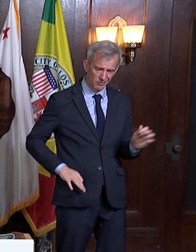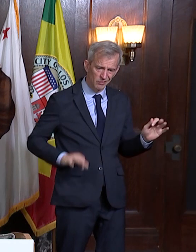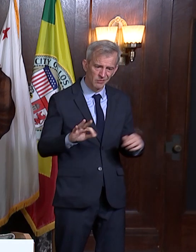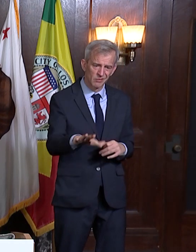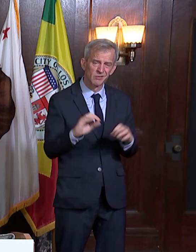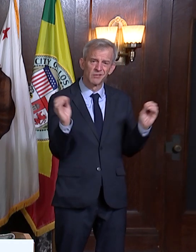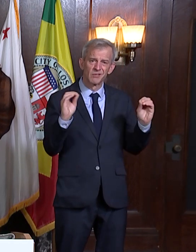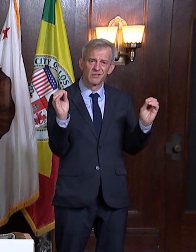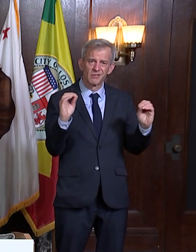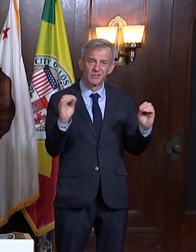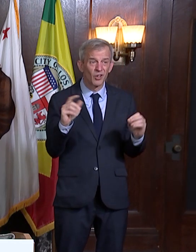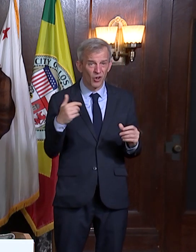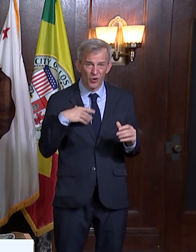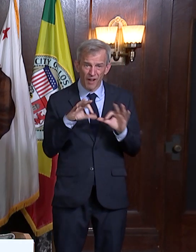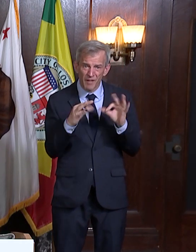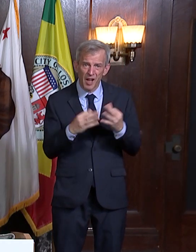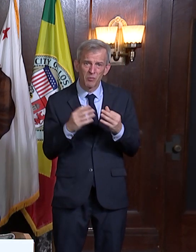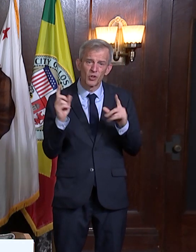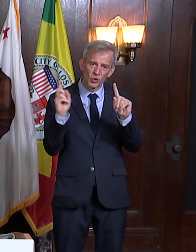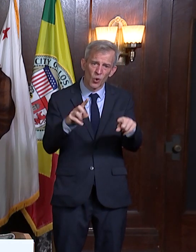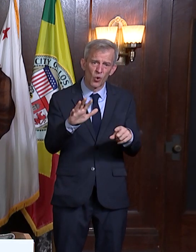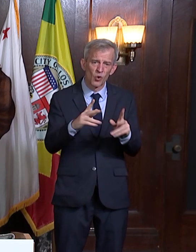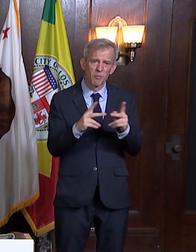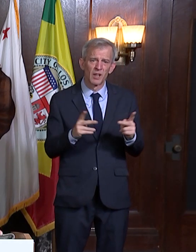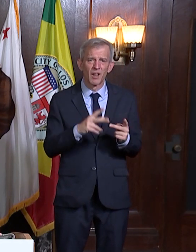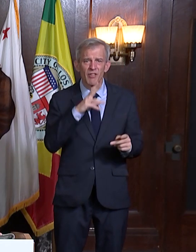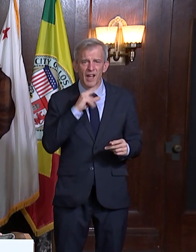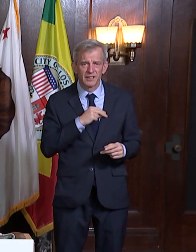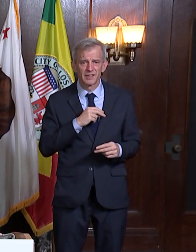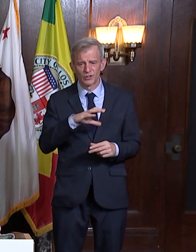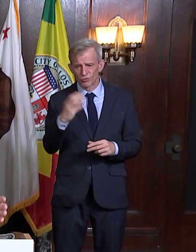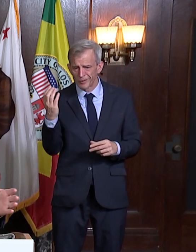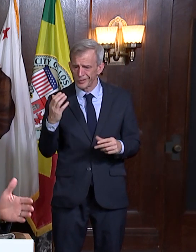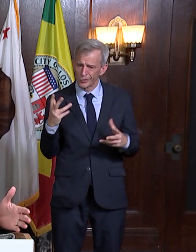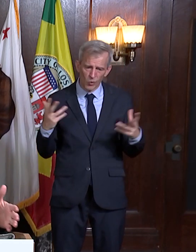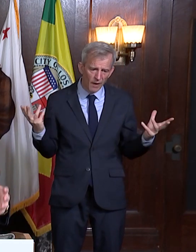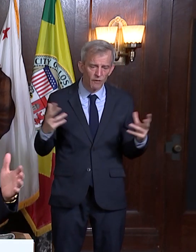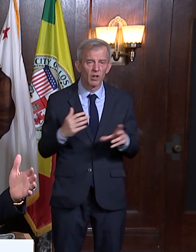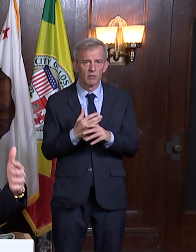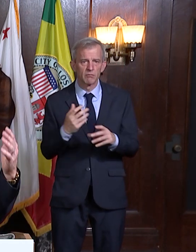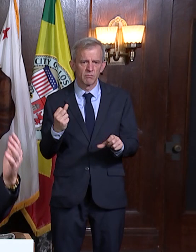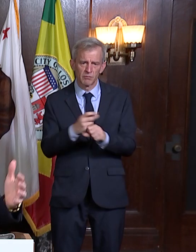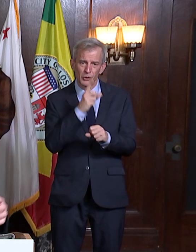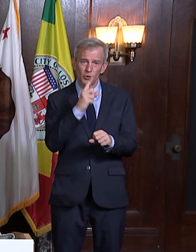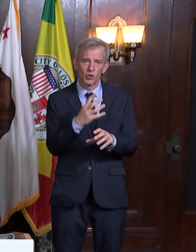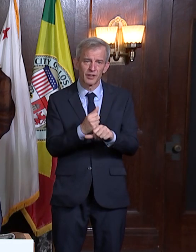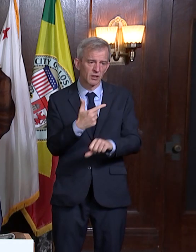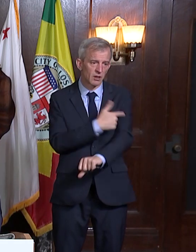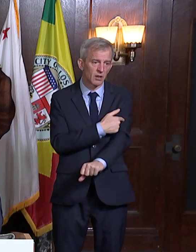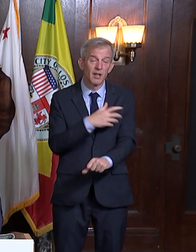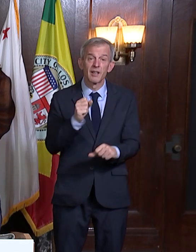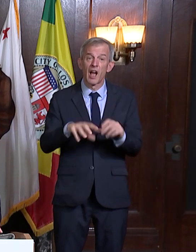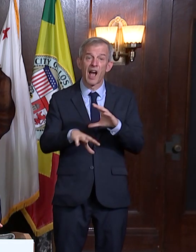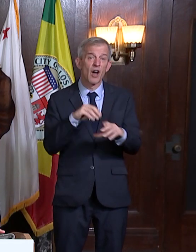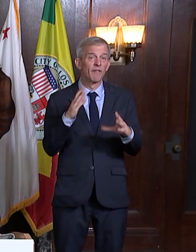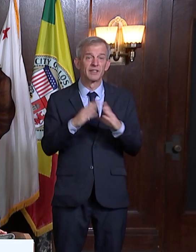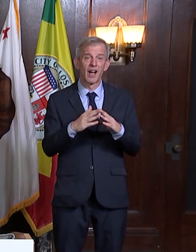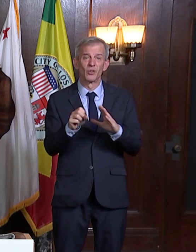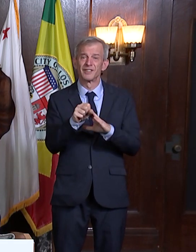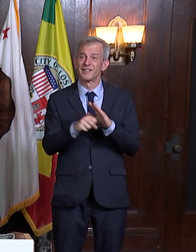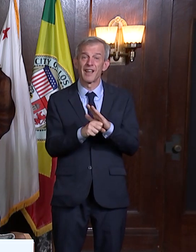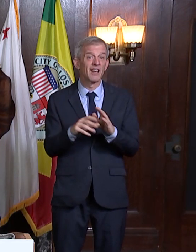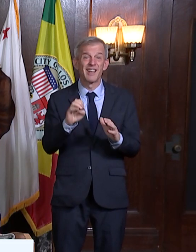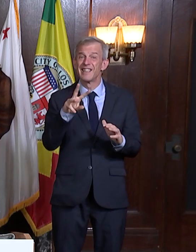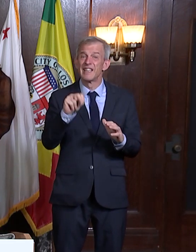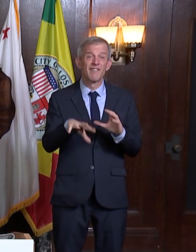coming for Thanksgiving or Christmas or the holidays, get them vaccinated. They can be from out of town, out of state, even out of the country. And we have the supplies